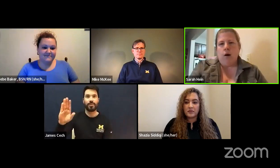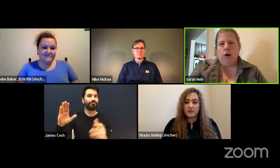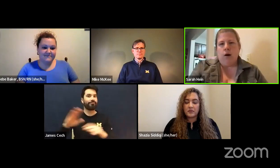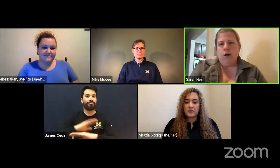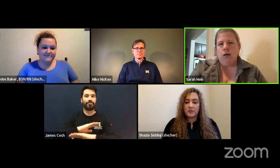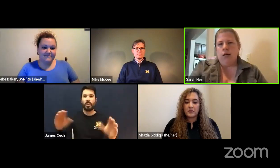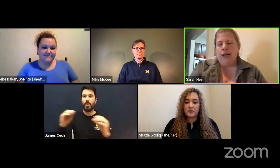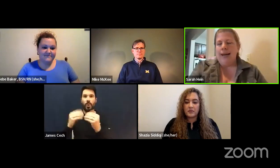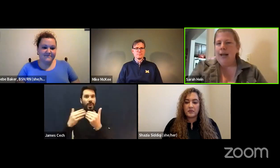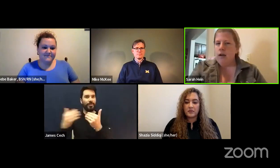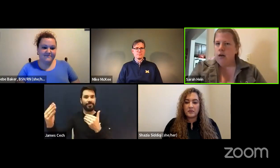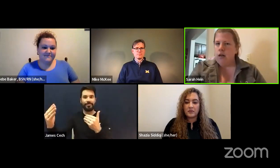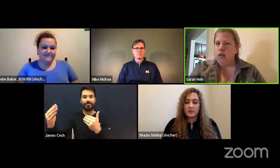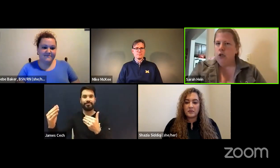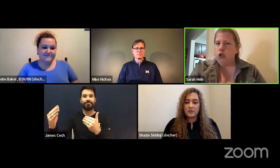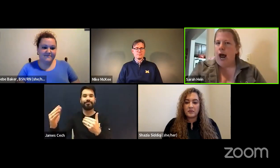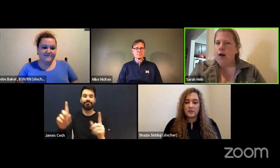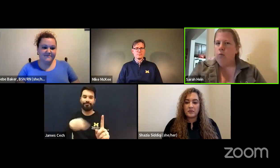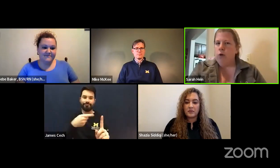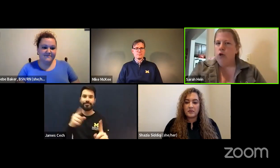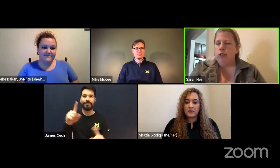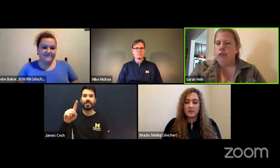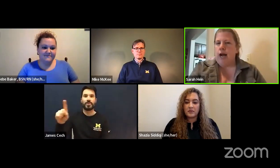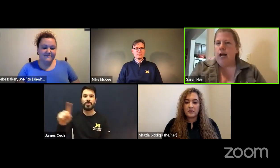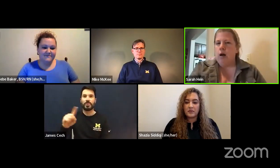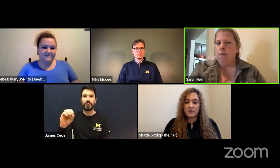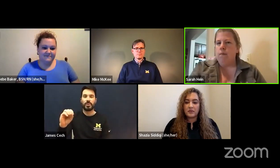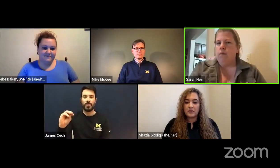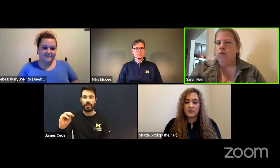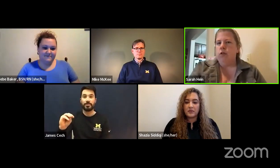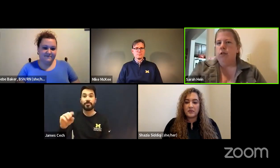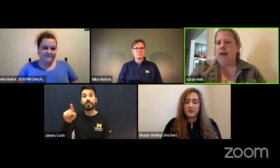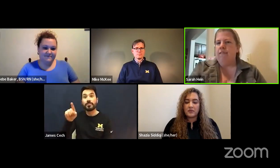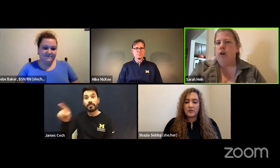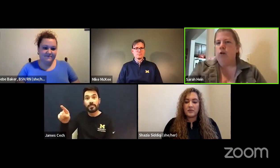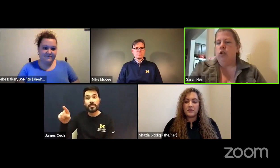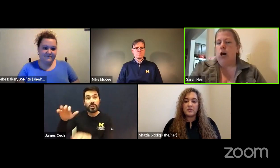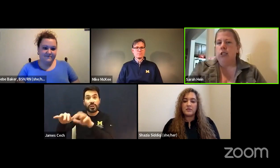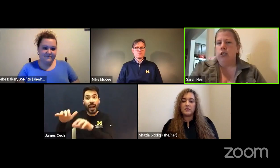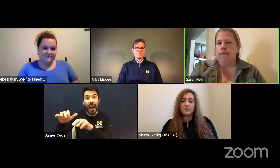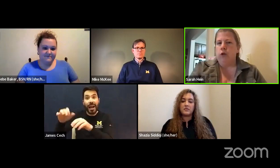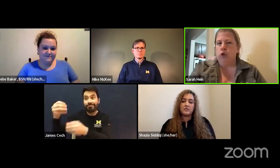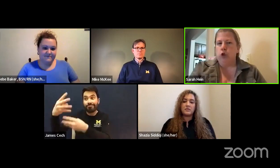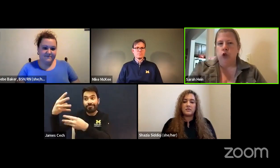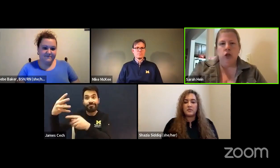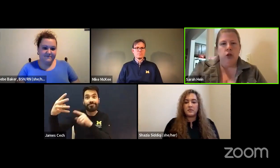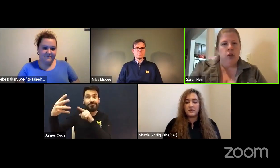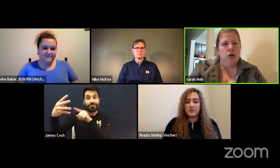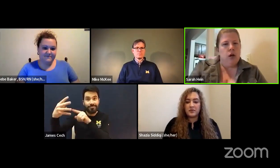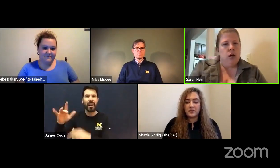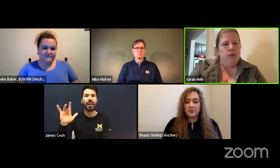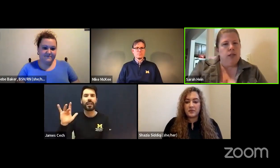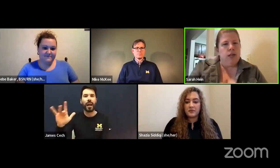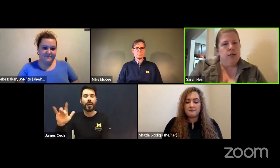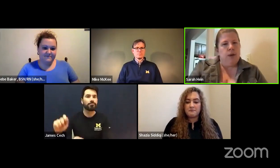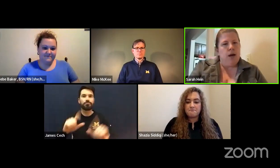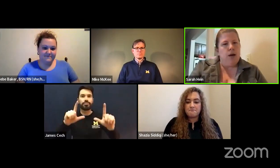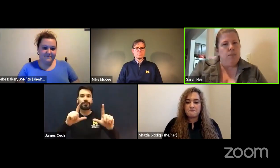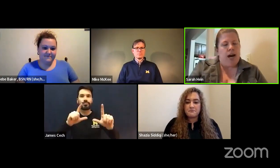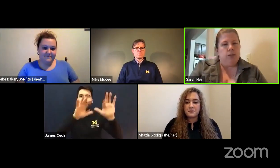a link in the chat where you can sign up for the Deaf Health Talks in the future. This is made